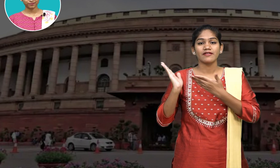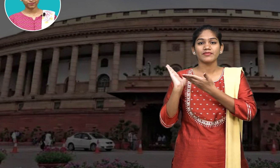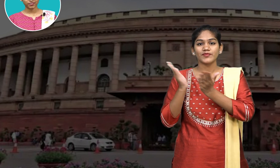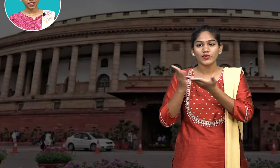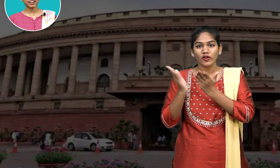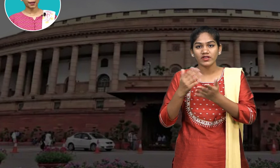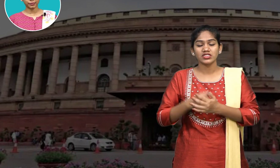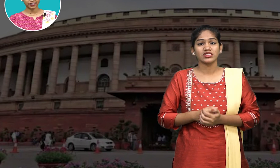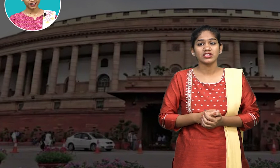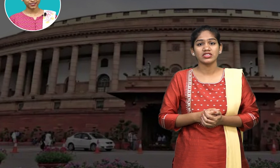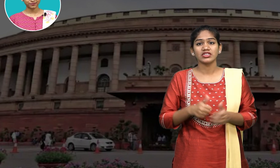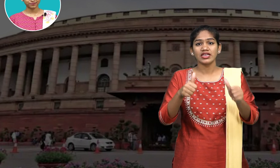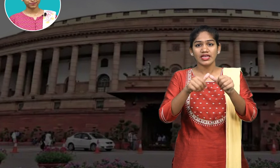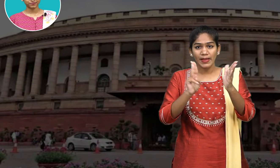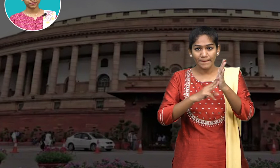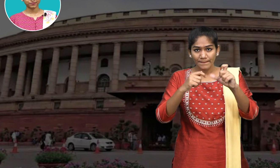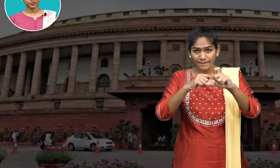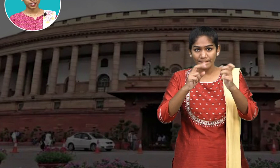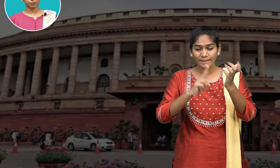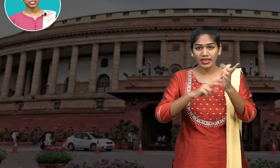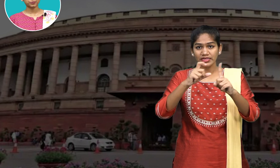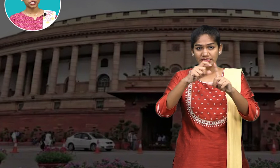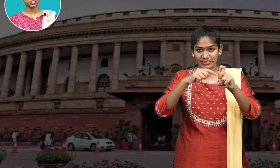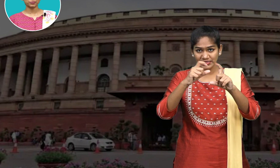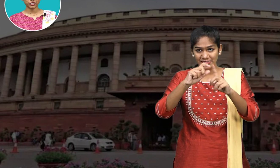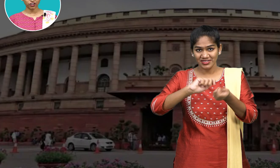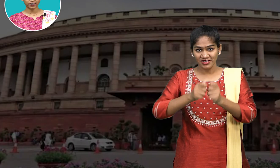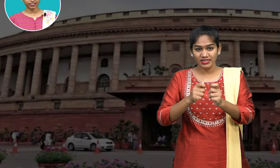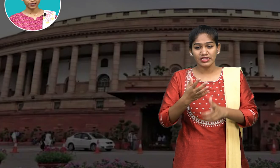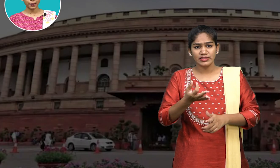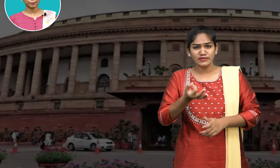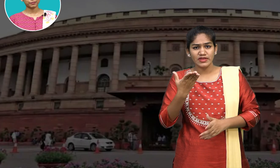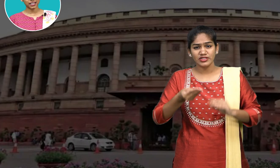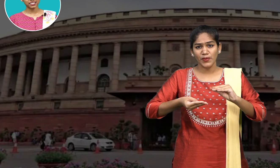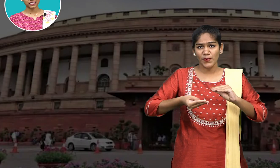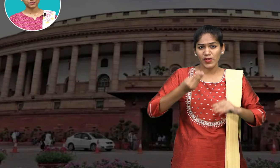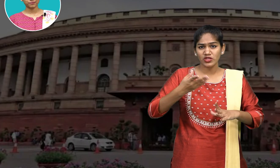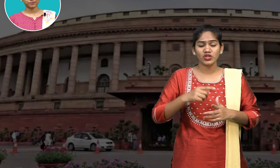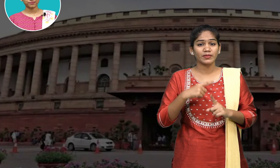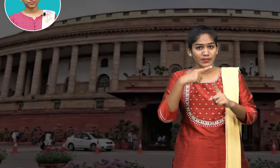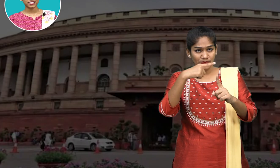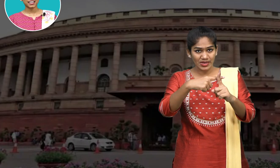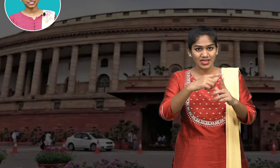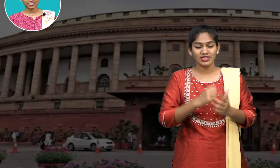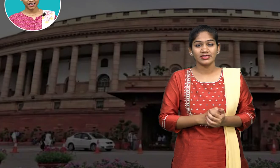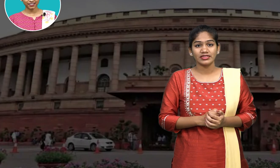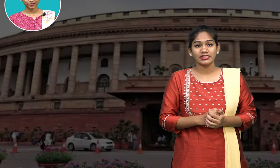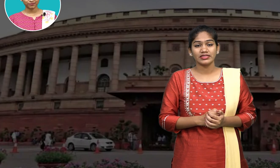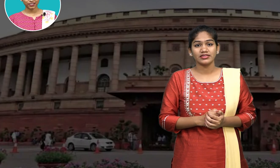provisions are amended by special majority plus